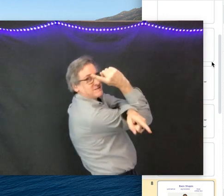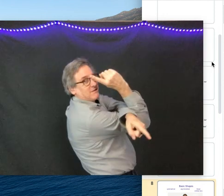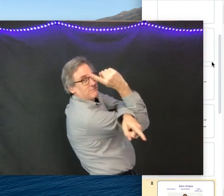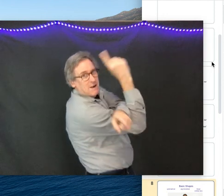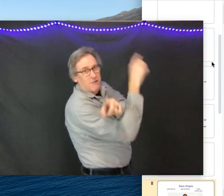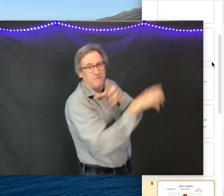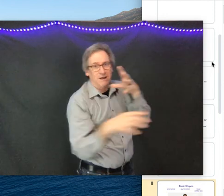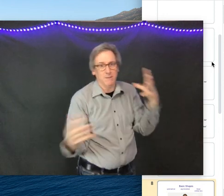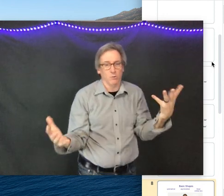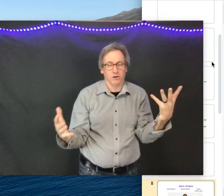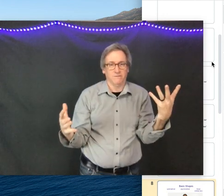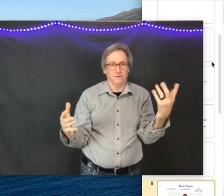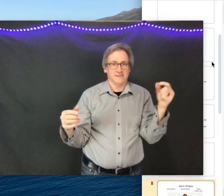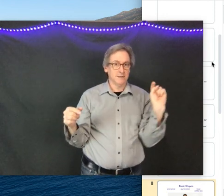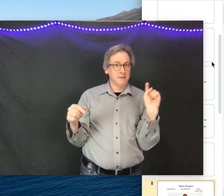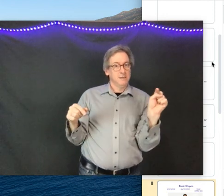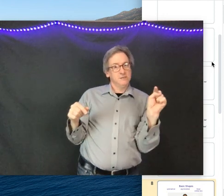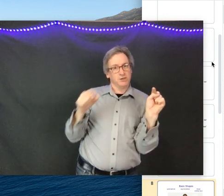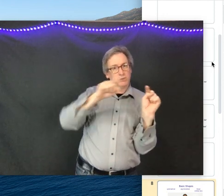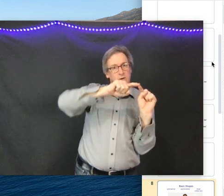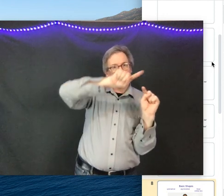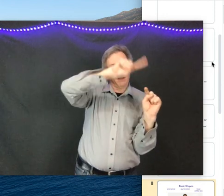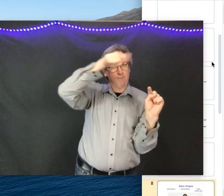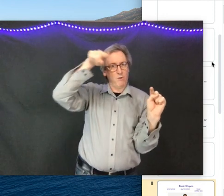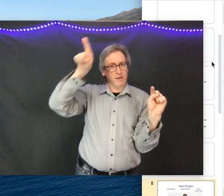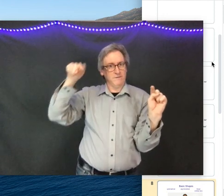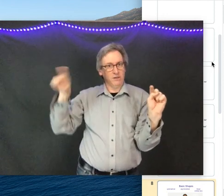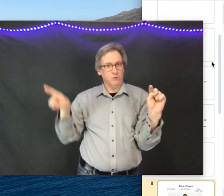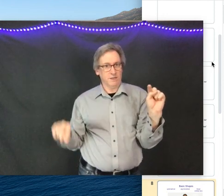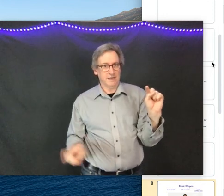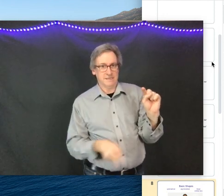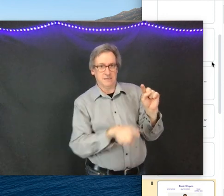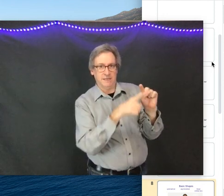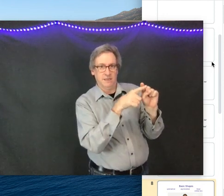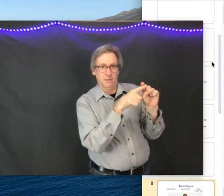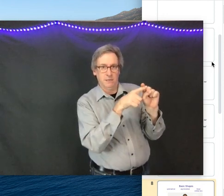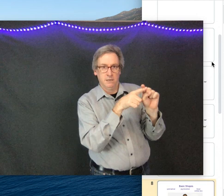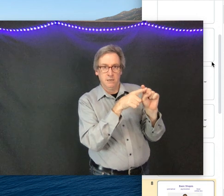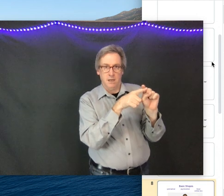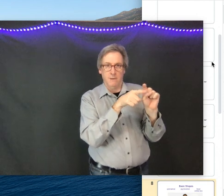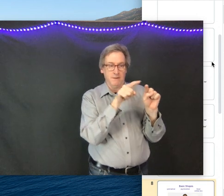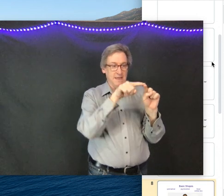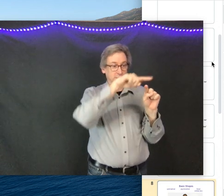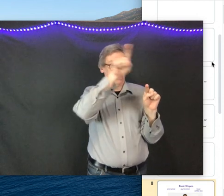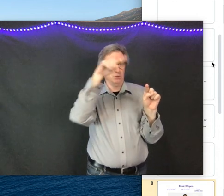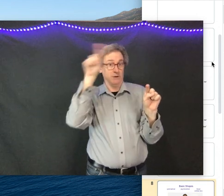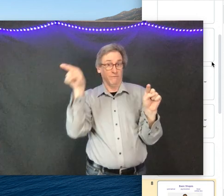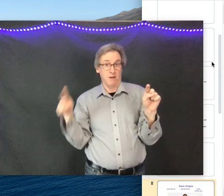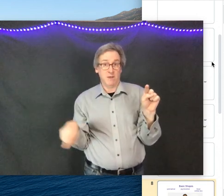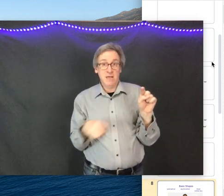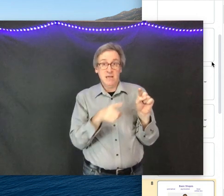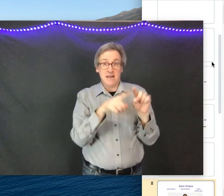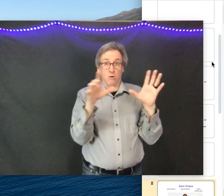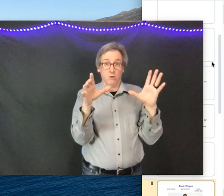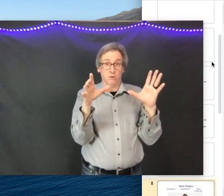wrapping yourself around. That'll be more confusing. So you're going to want to pick a point that you can easily get to